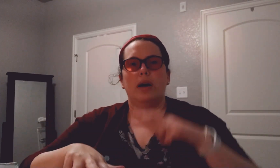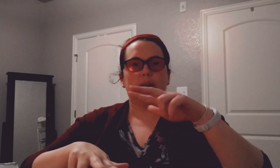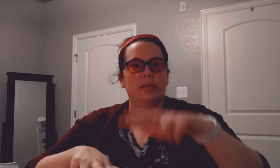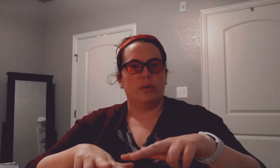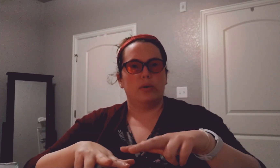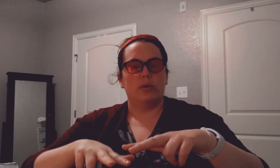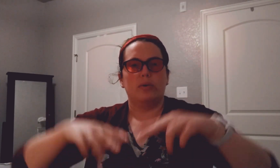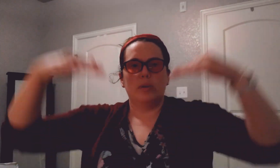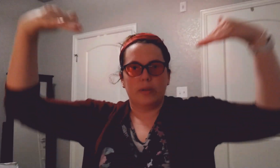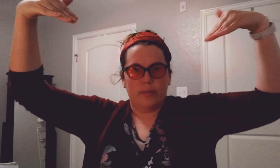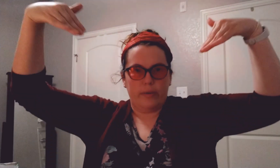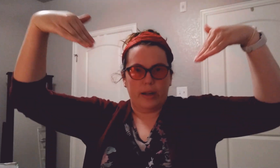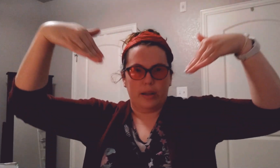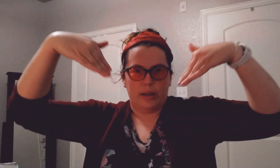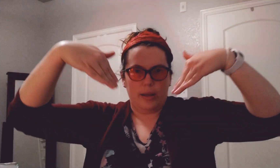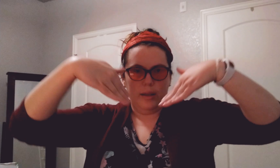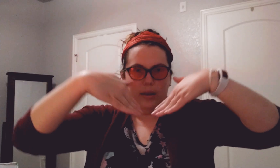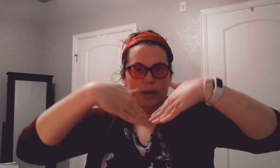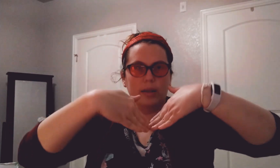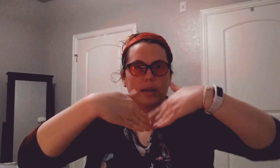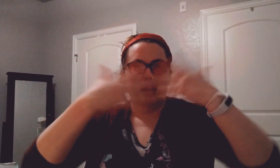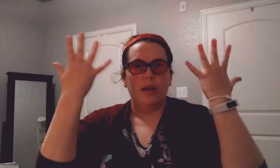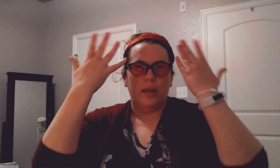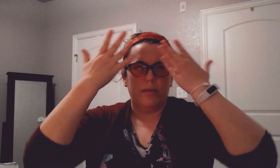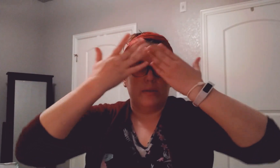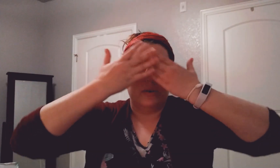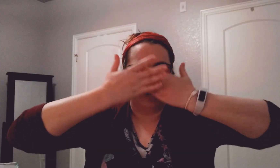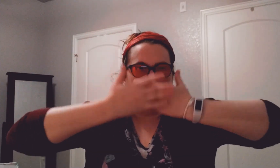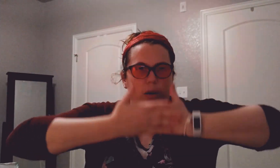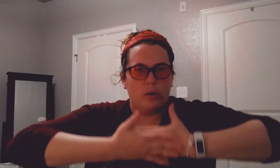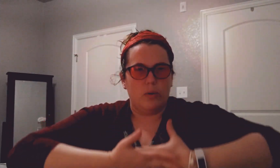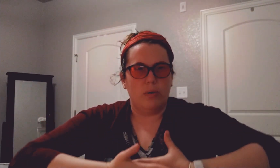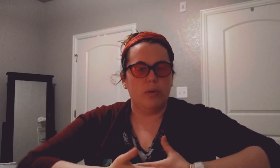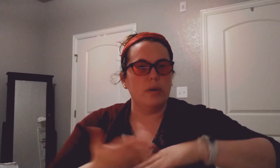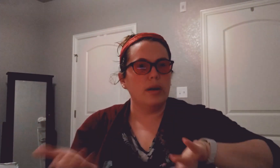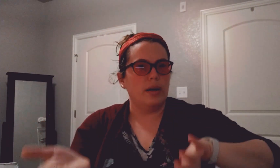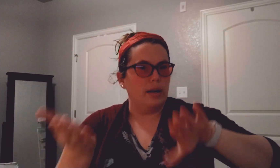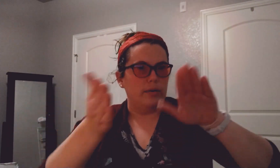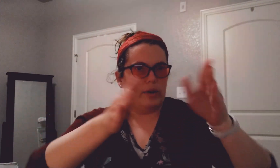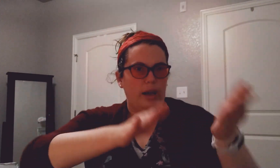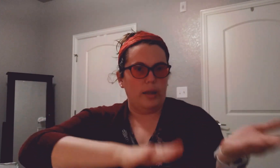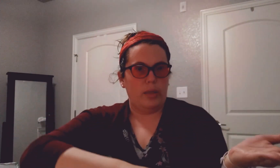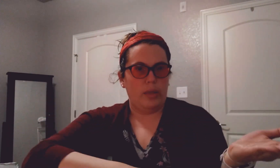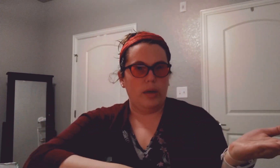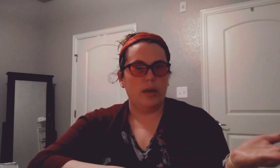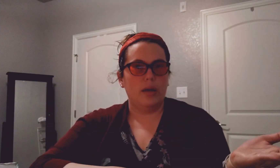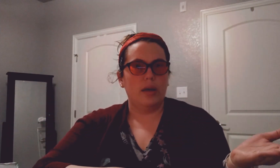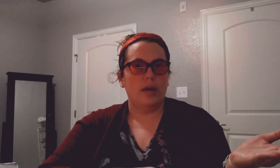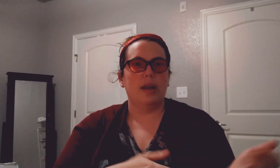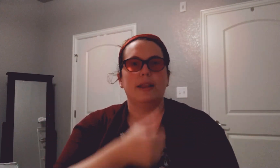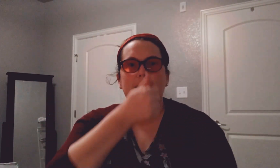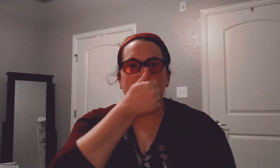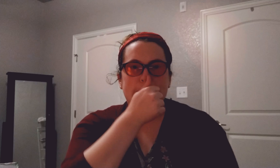walk through the valley of the shadow of death. And then I did